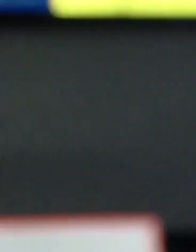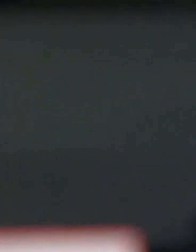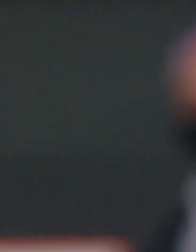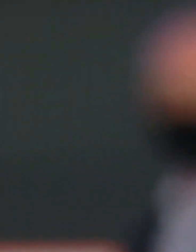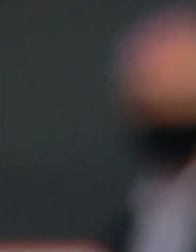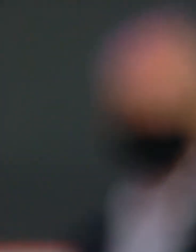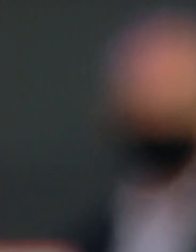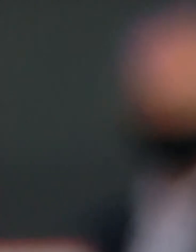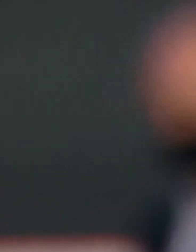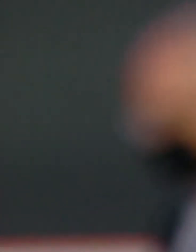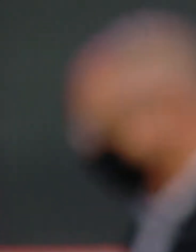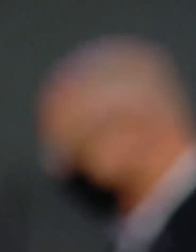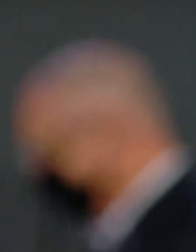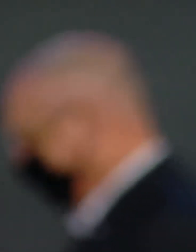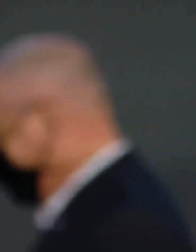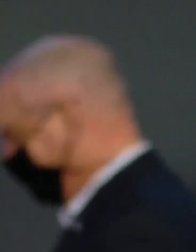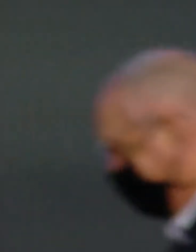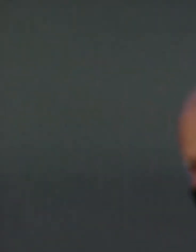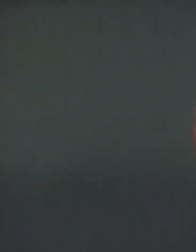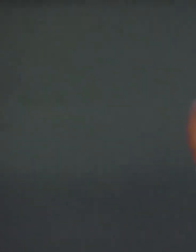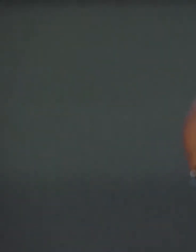guess that cat's out of the bag.